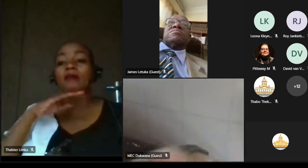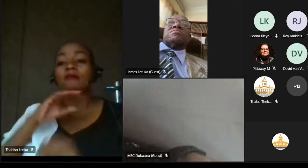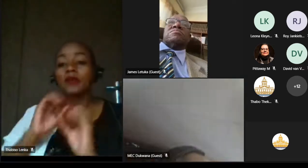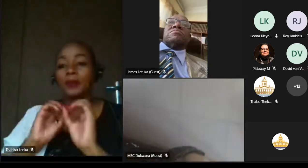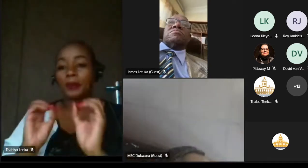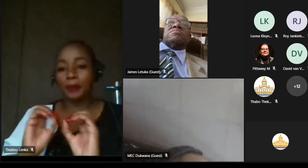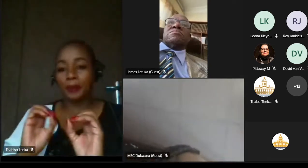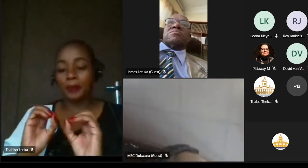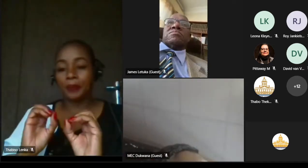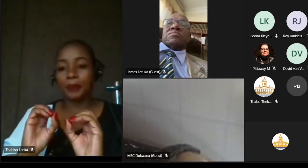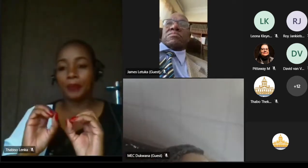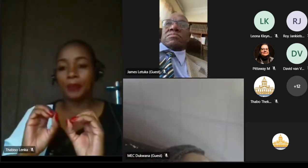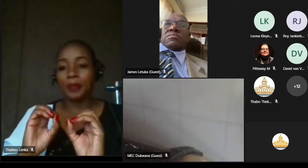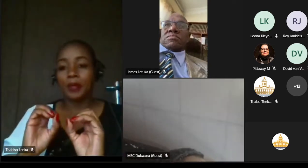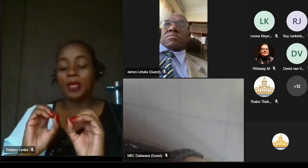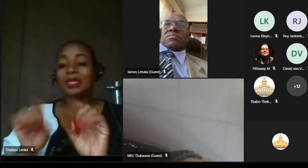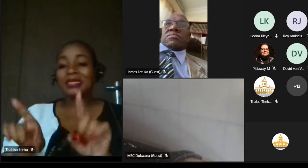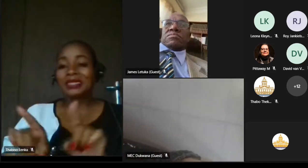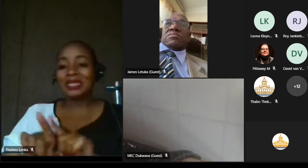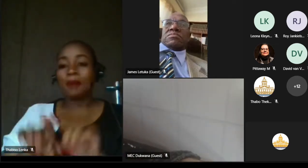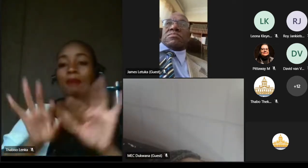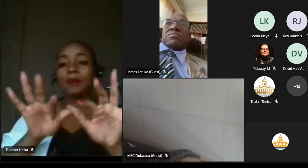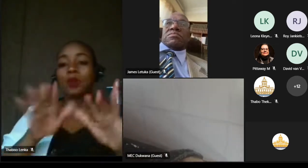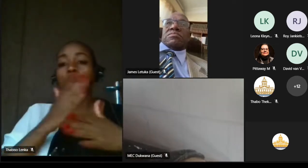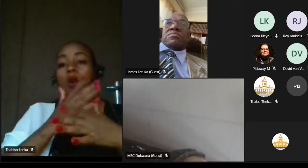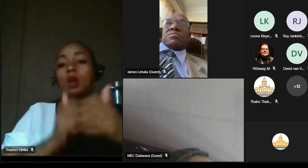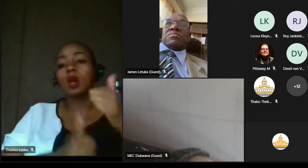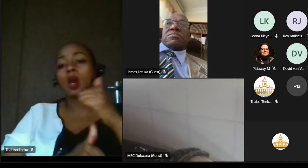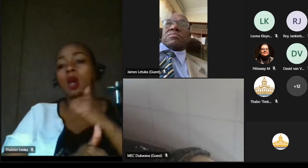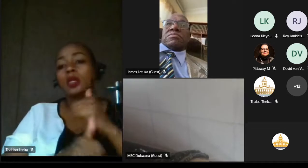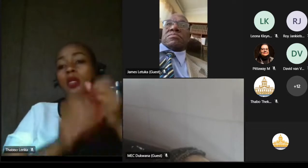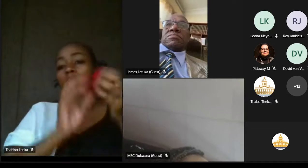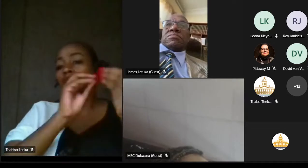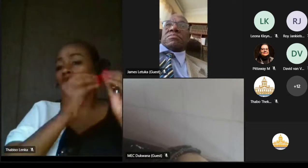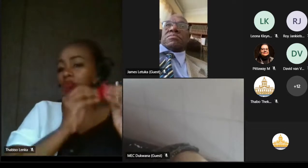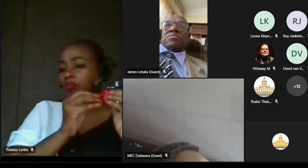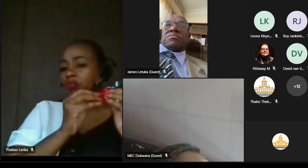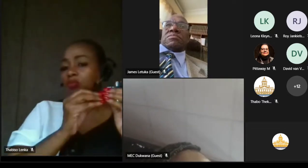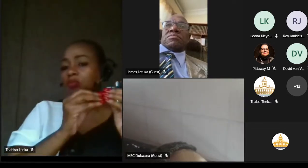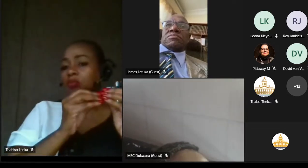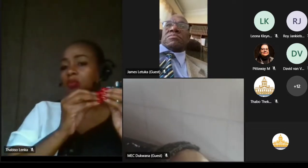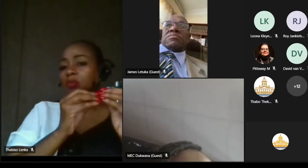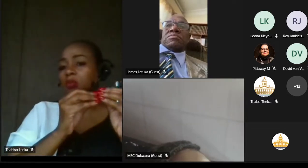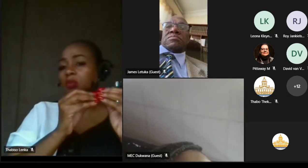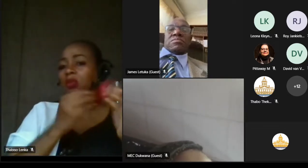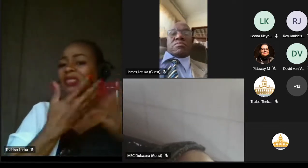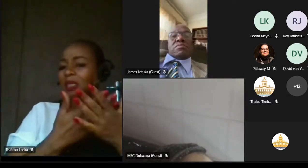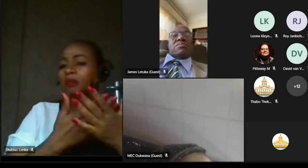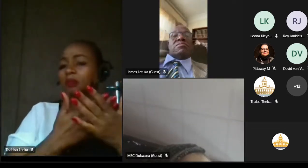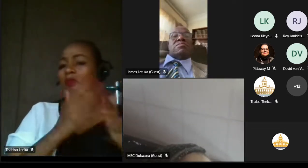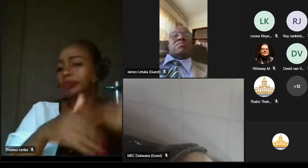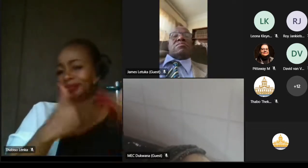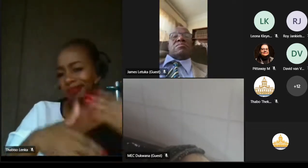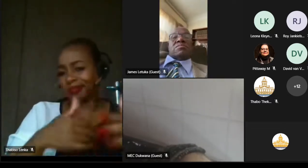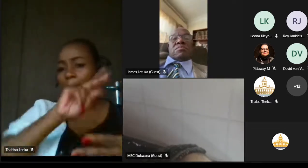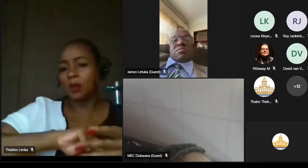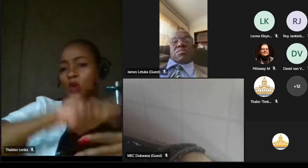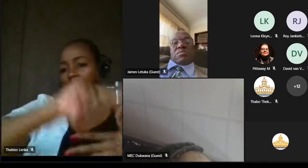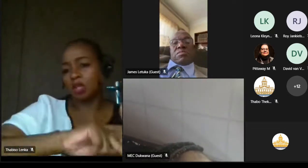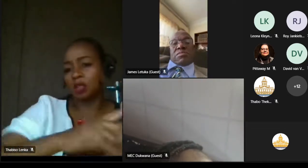cash flow of contractors seems to be an ongoing on most